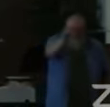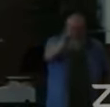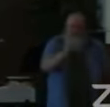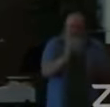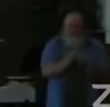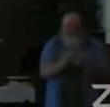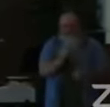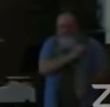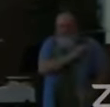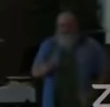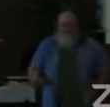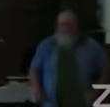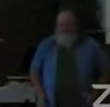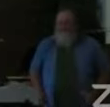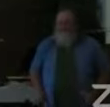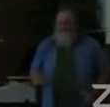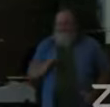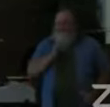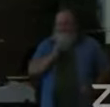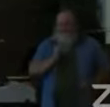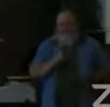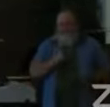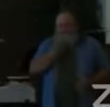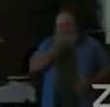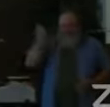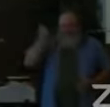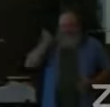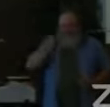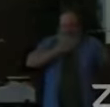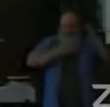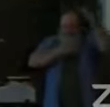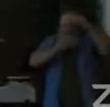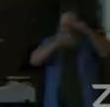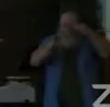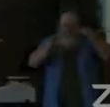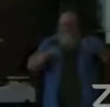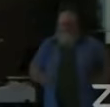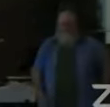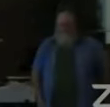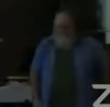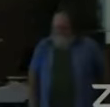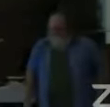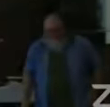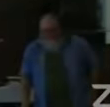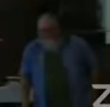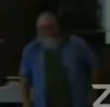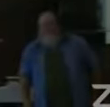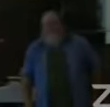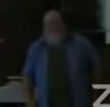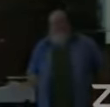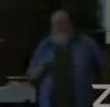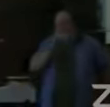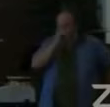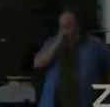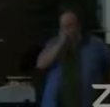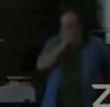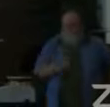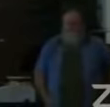We have hope. The Bible says a lot about hope. Our hope is for eternal life. I hope this clicker will start